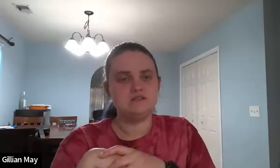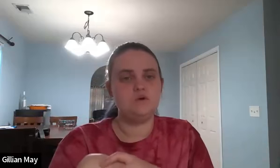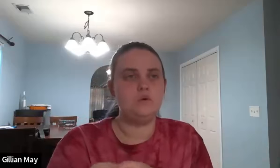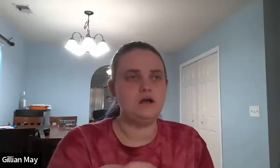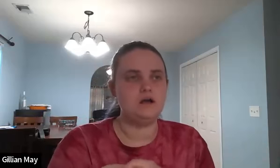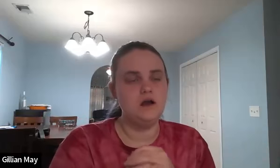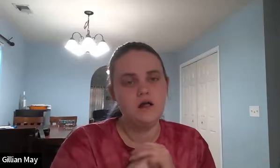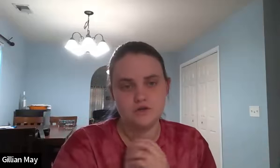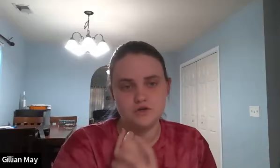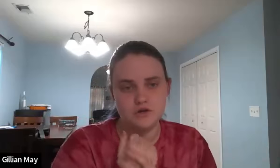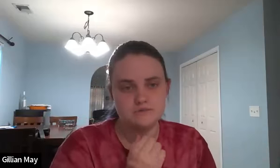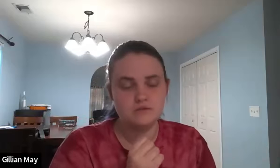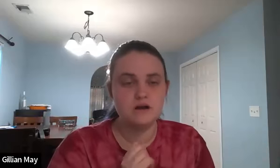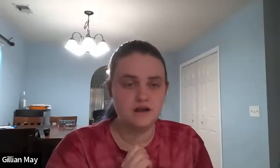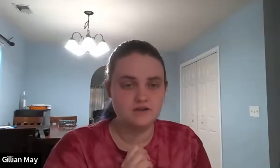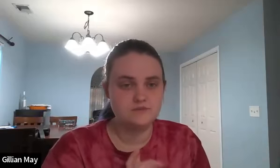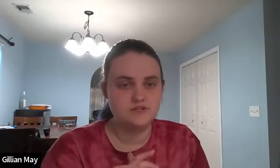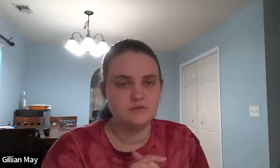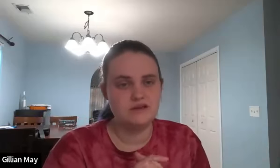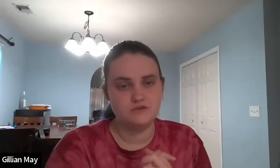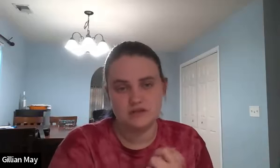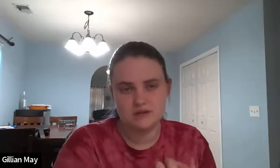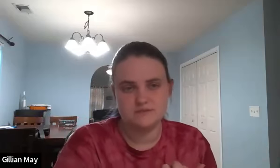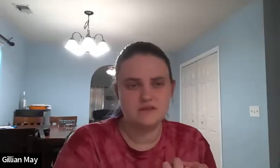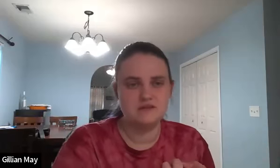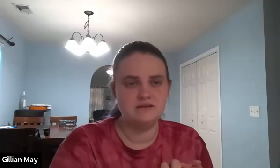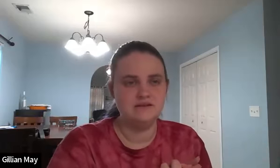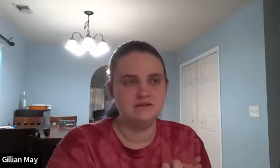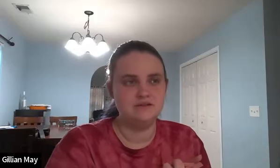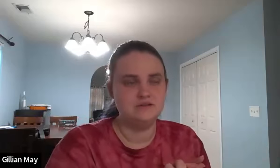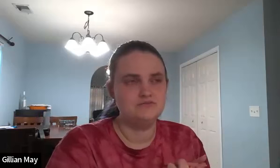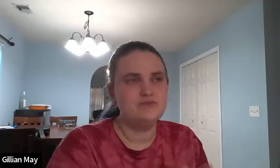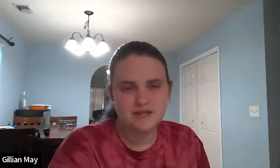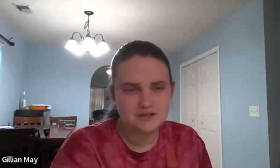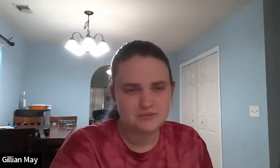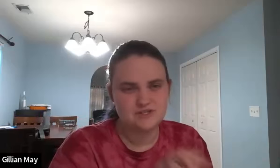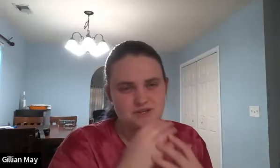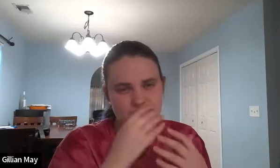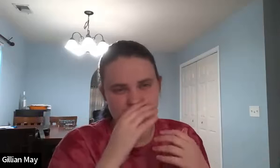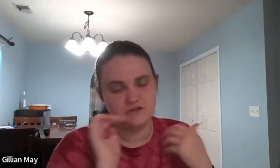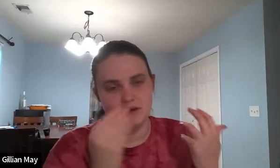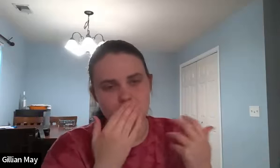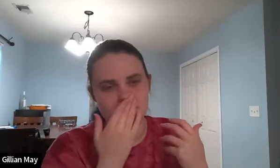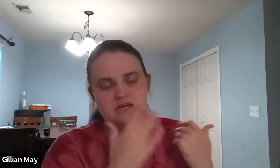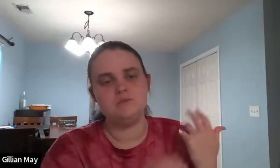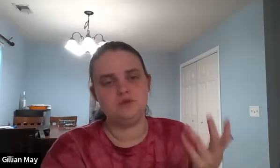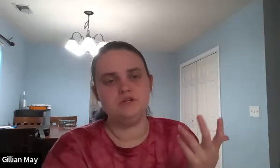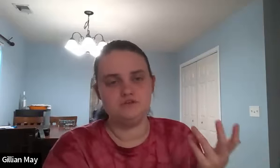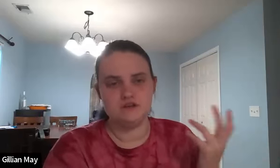someone what color grapes, like what kind of grapes, we have green grapes and then regular, which usually are the purple ones. You would use the